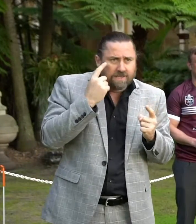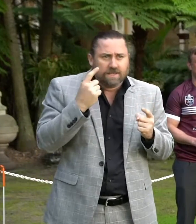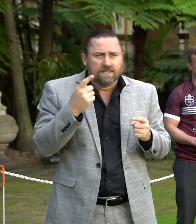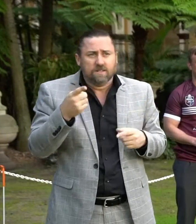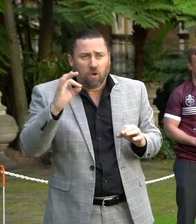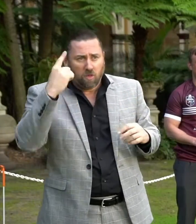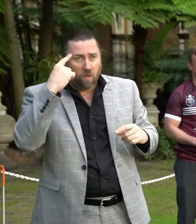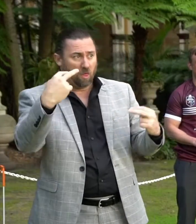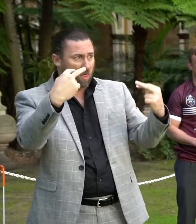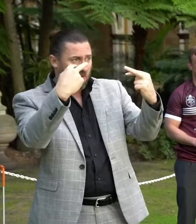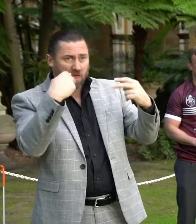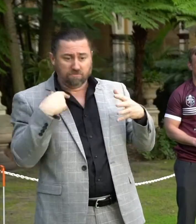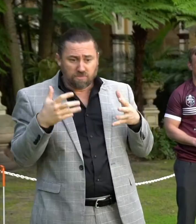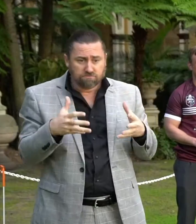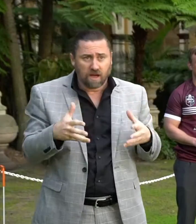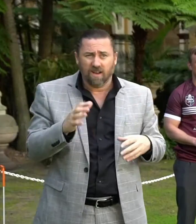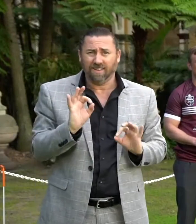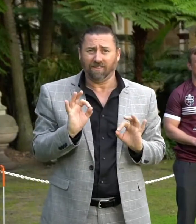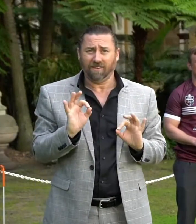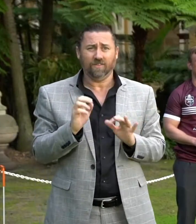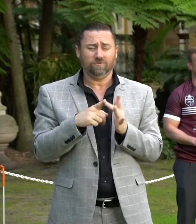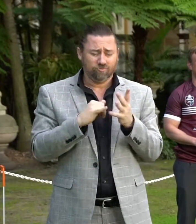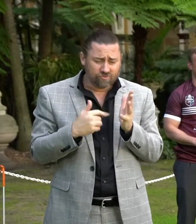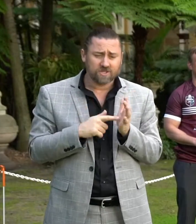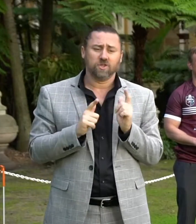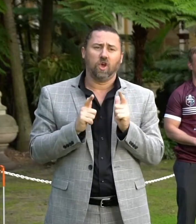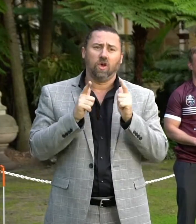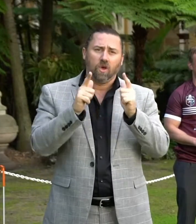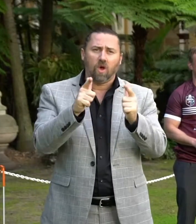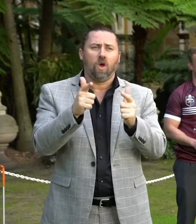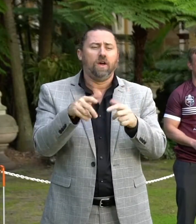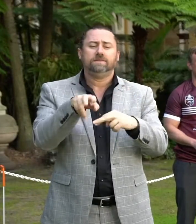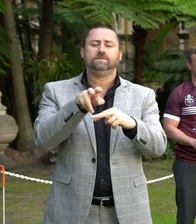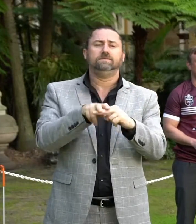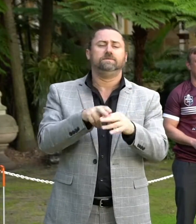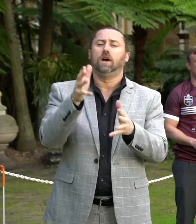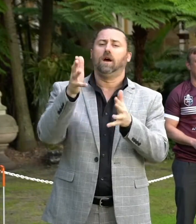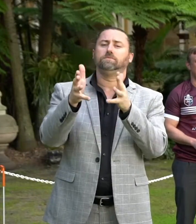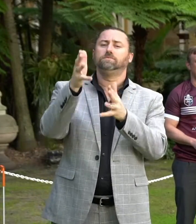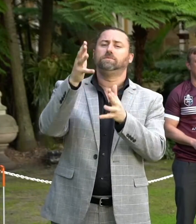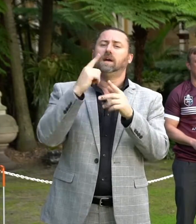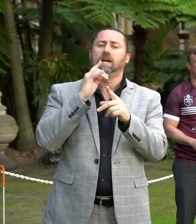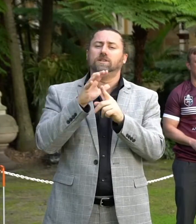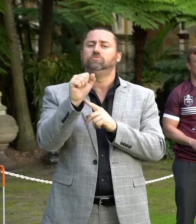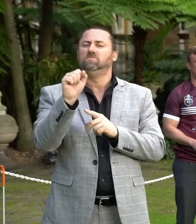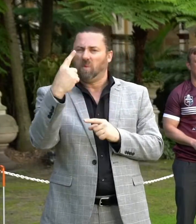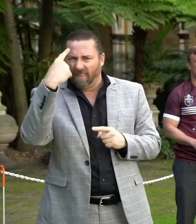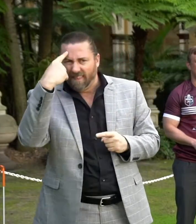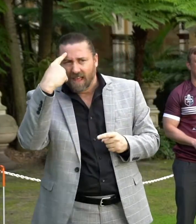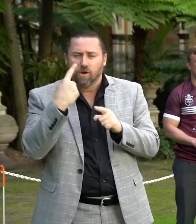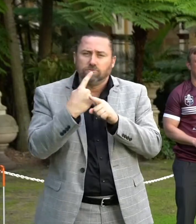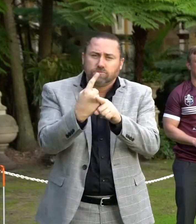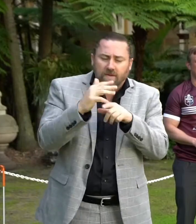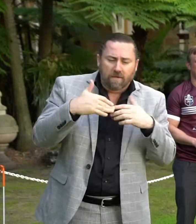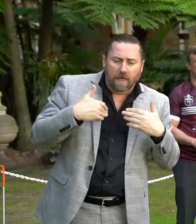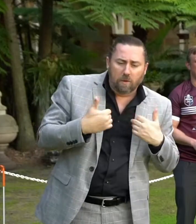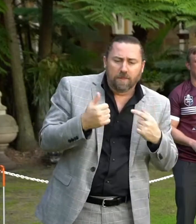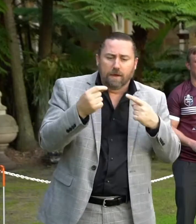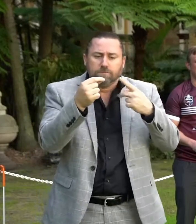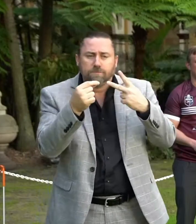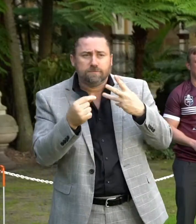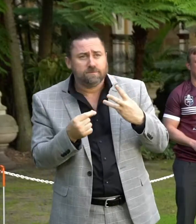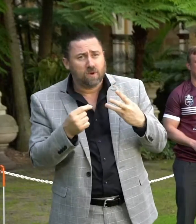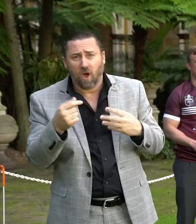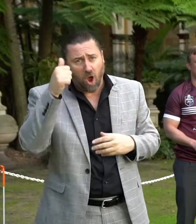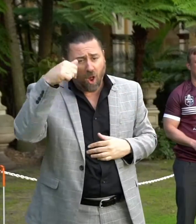are taking appointments now. So, we want to make sure that all of Queensland's safe. Queensland's done a